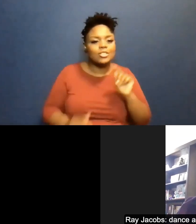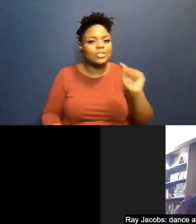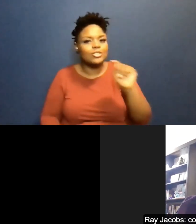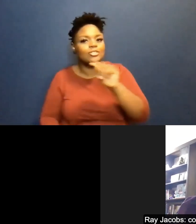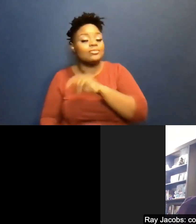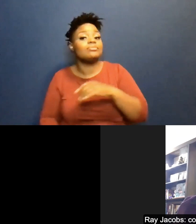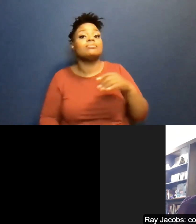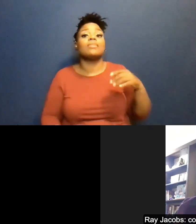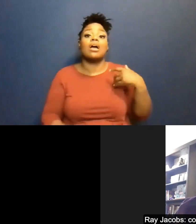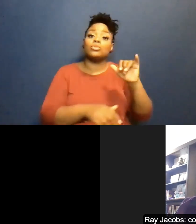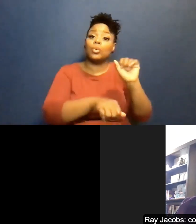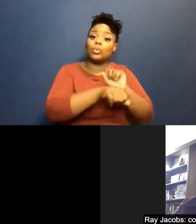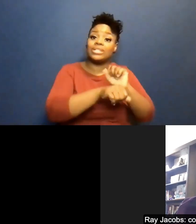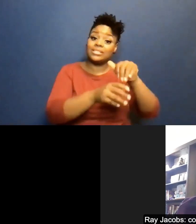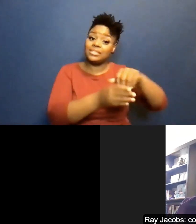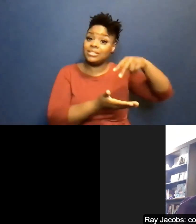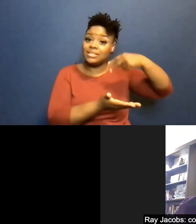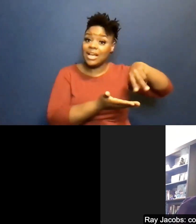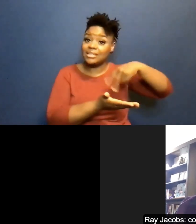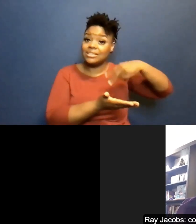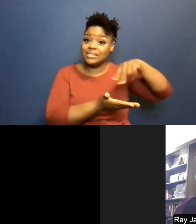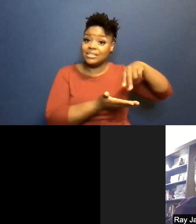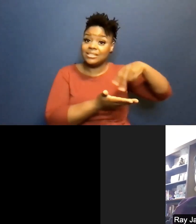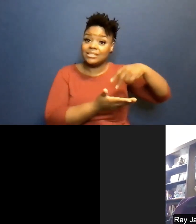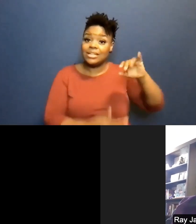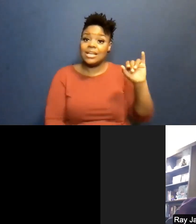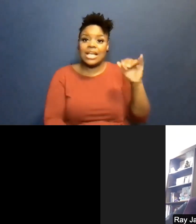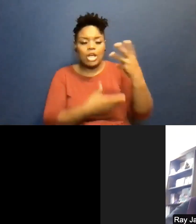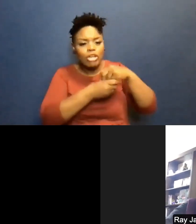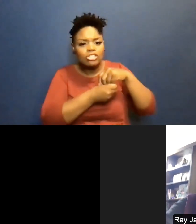company here in Shropshire in England.